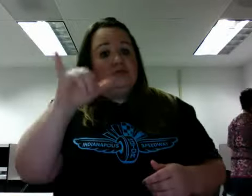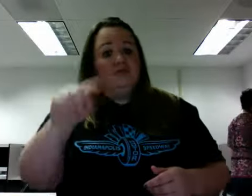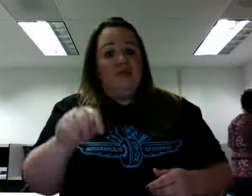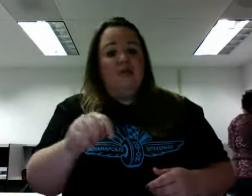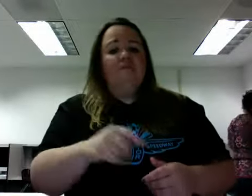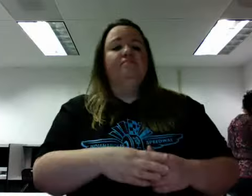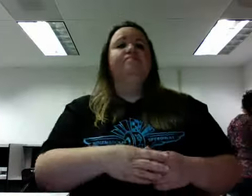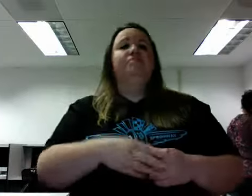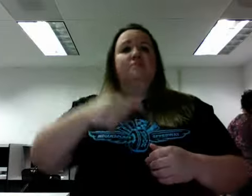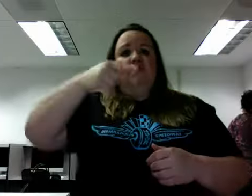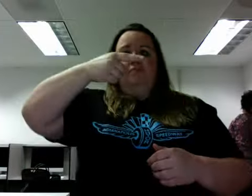ahead.